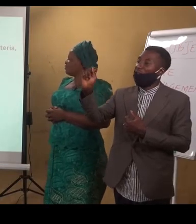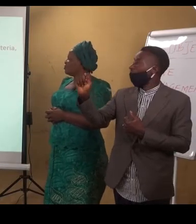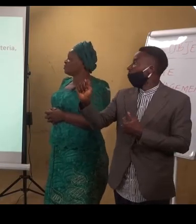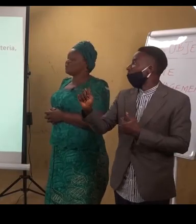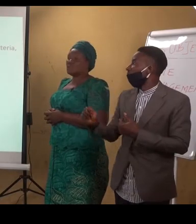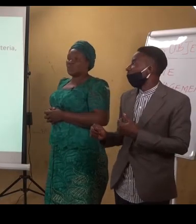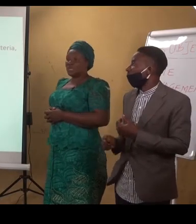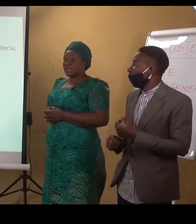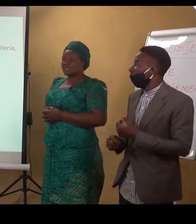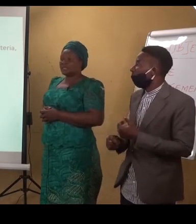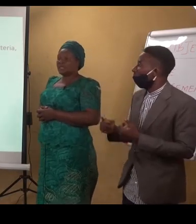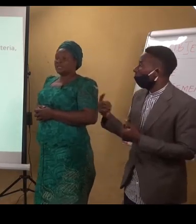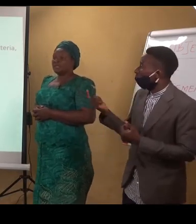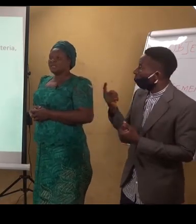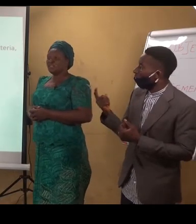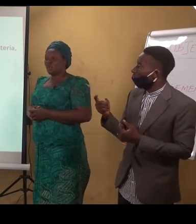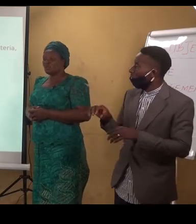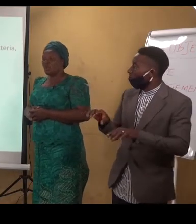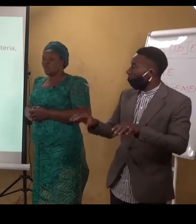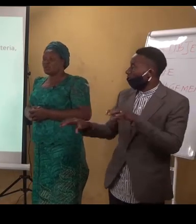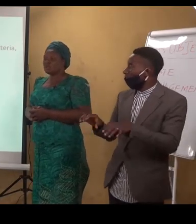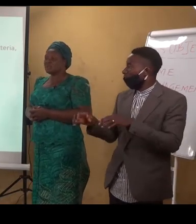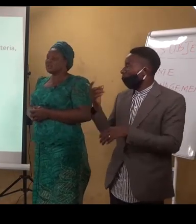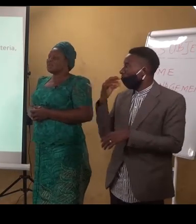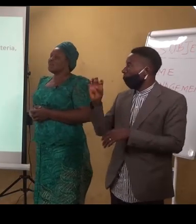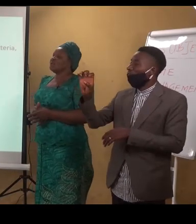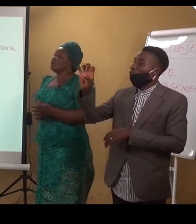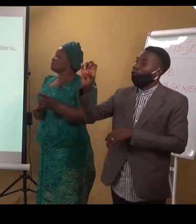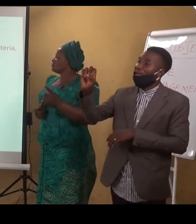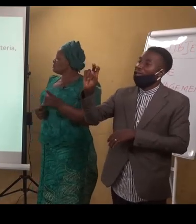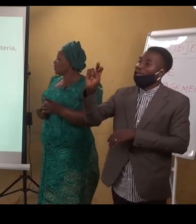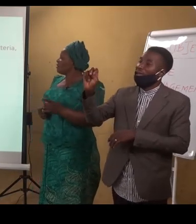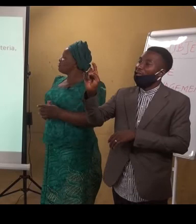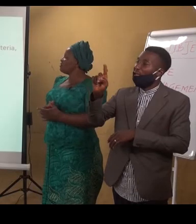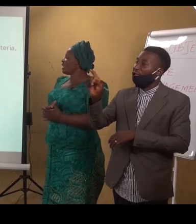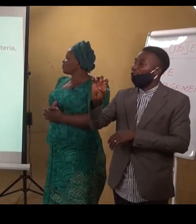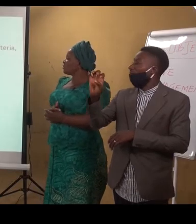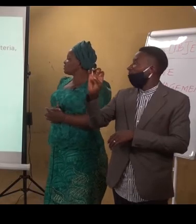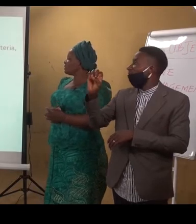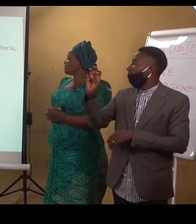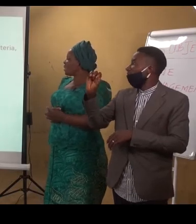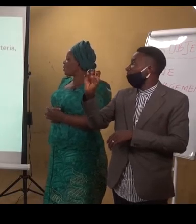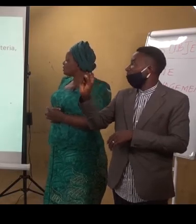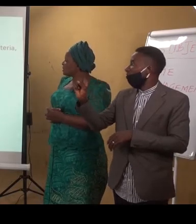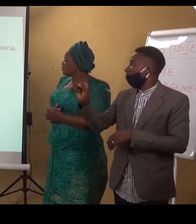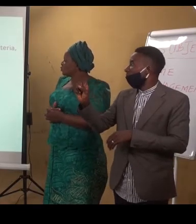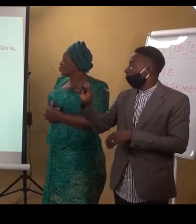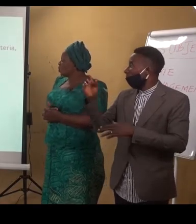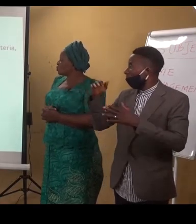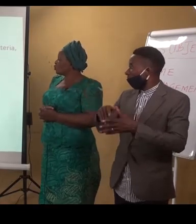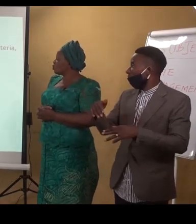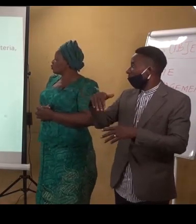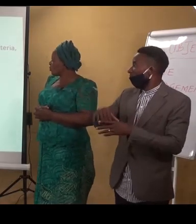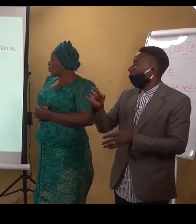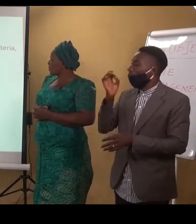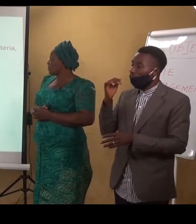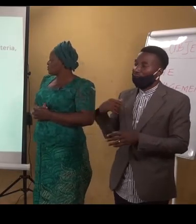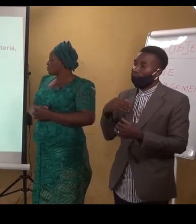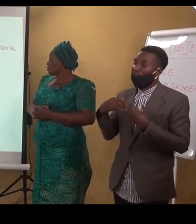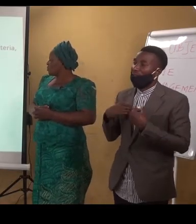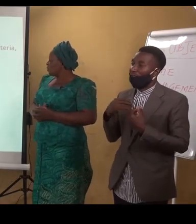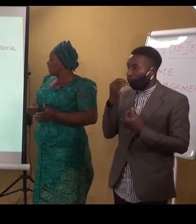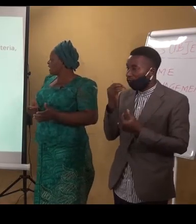in the food we eat. This is also what? One of the factors that causes food to what? To